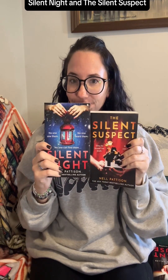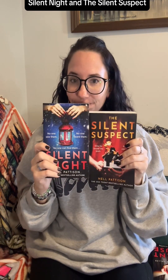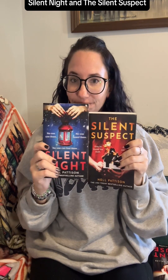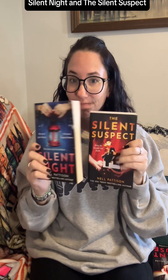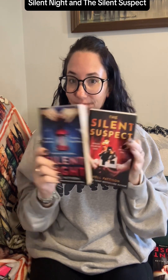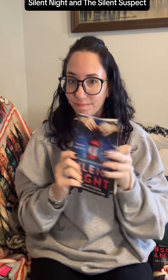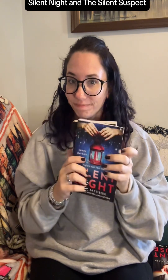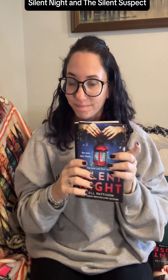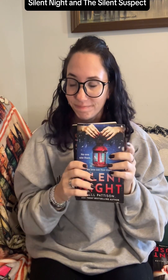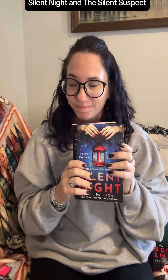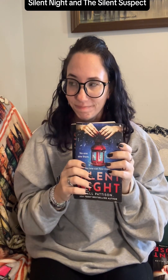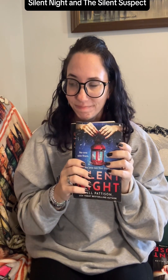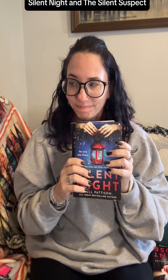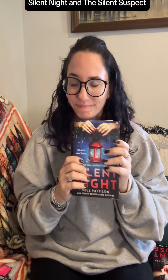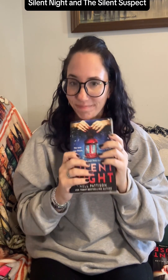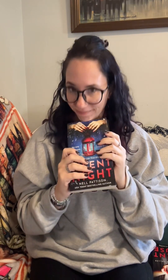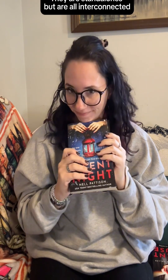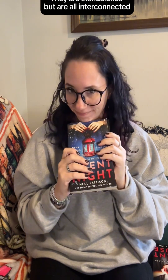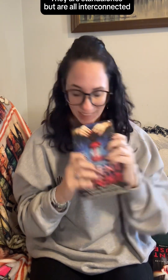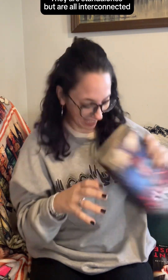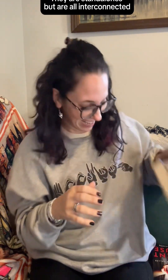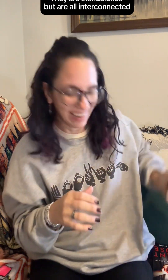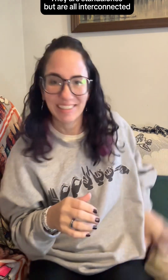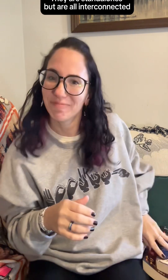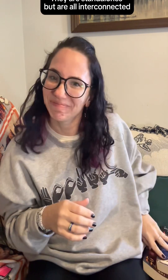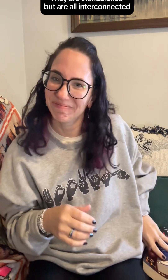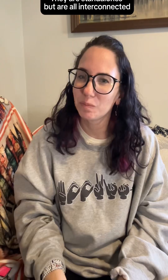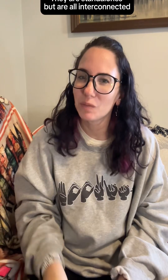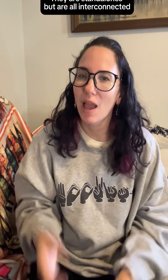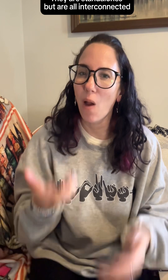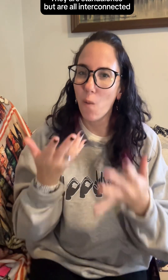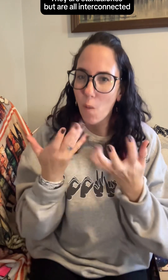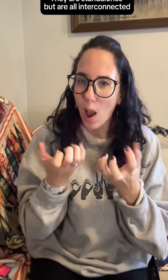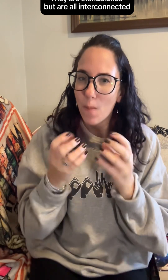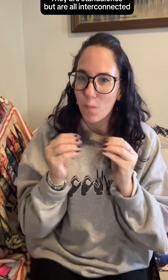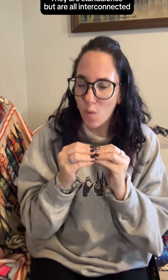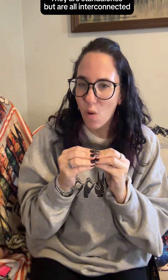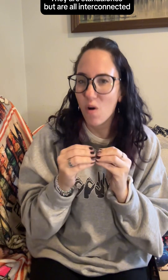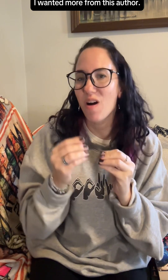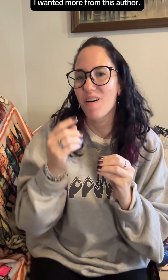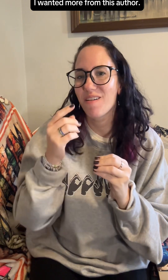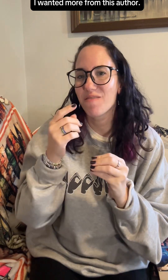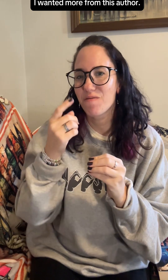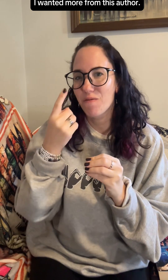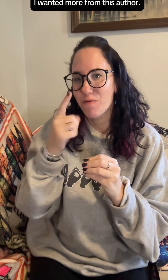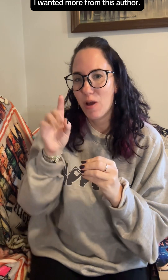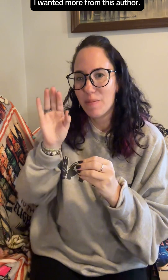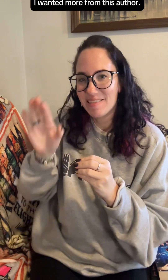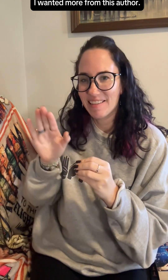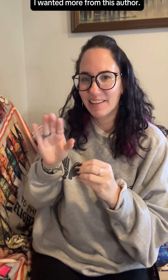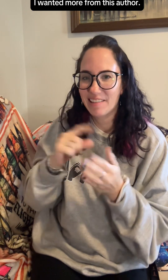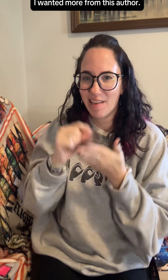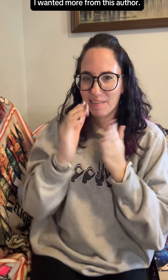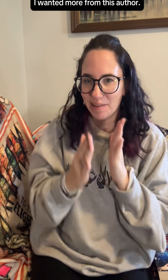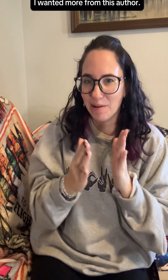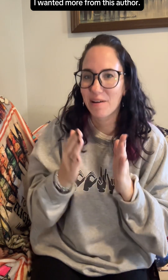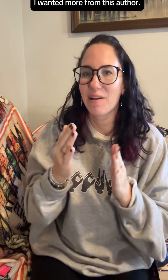and Silent Suspect. They are standalones, but it's all interconnected. I wanted more from this